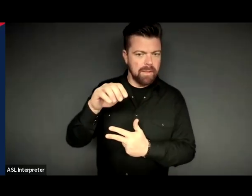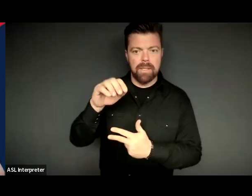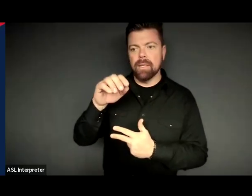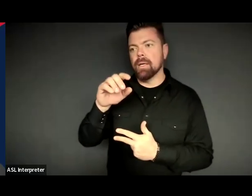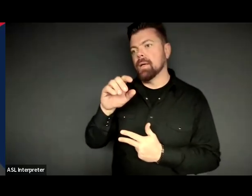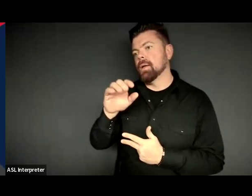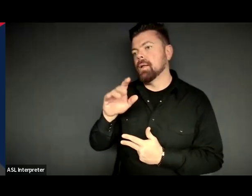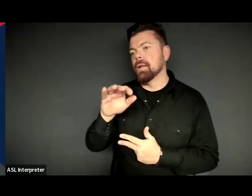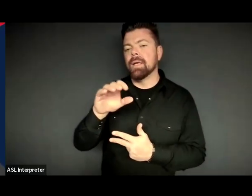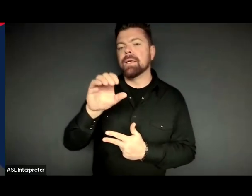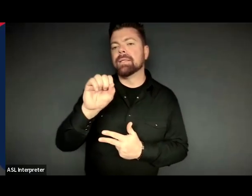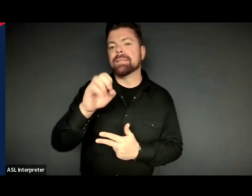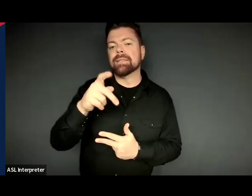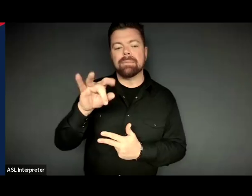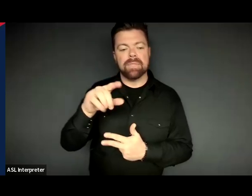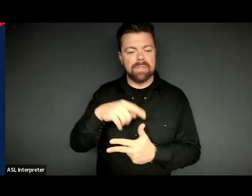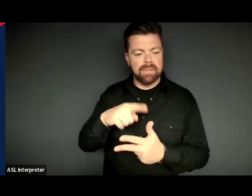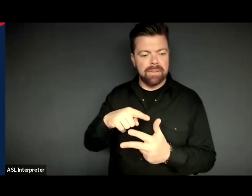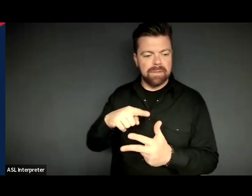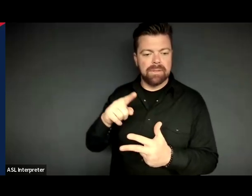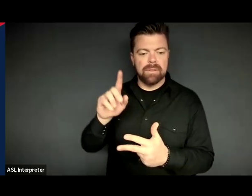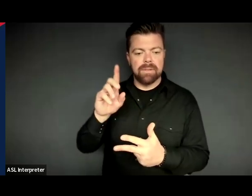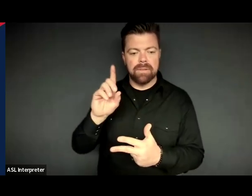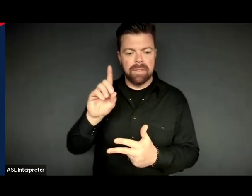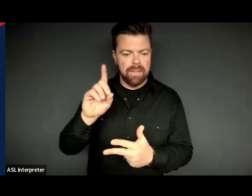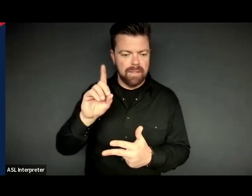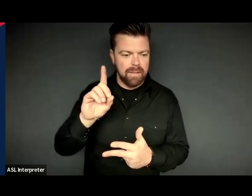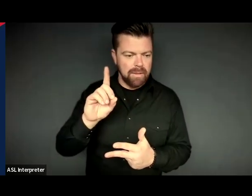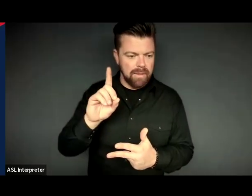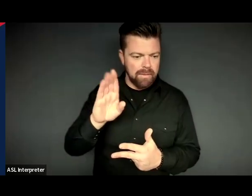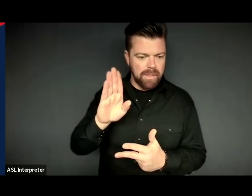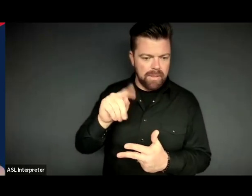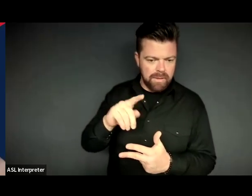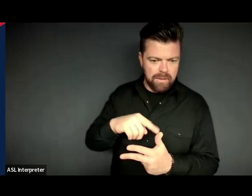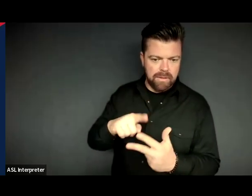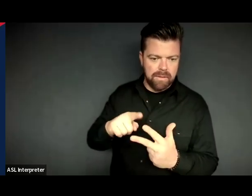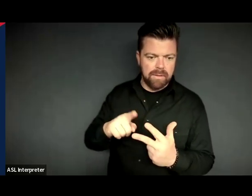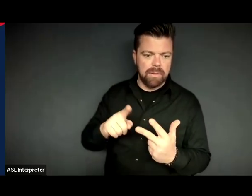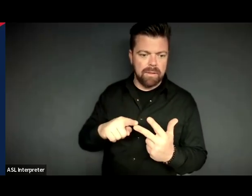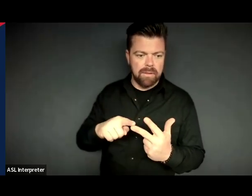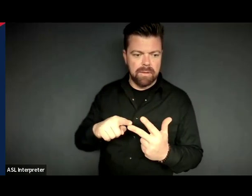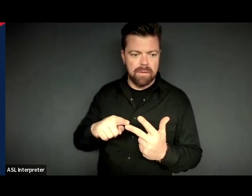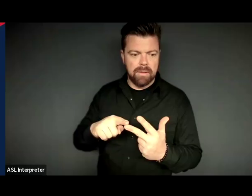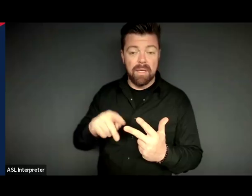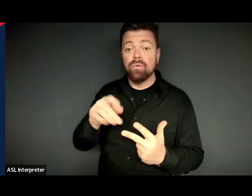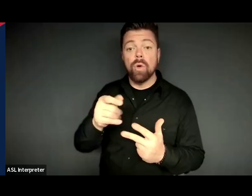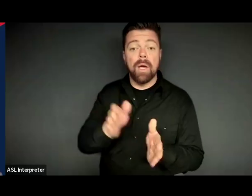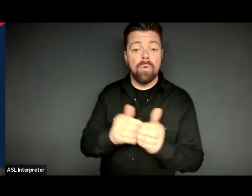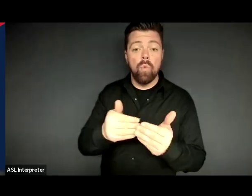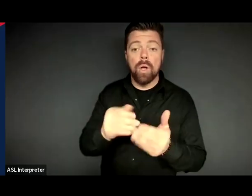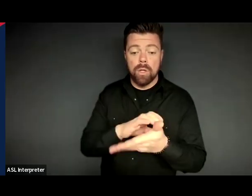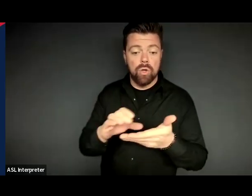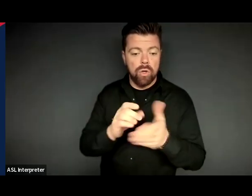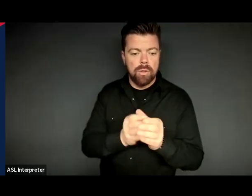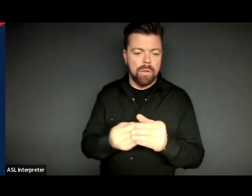for that because many people do not know about these with paralysis. So if you have a wallet card, if it's inside your wallet, it's a